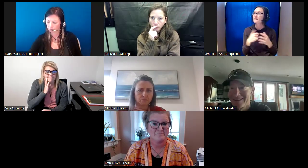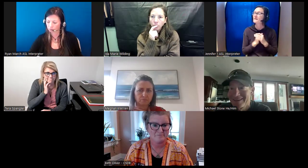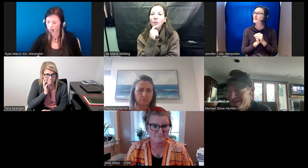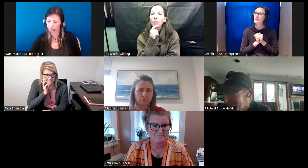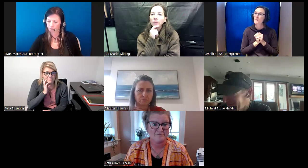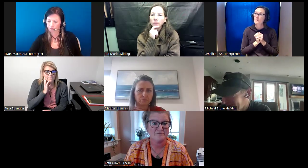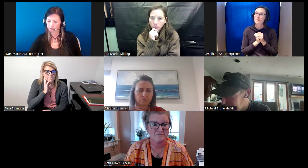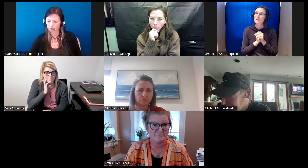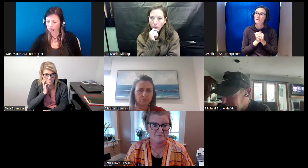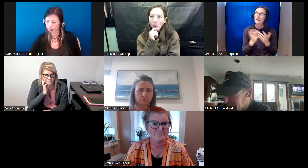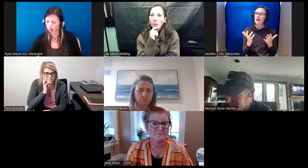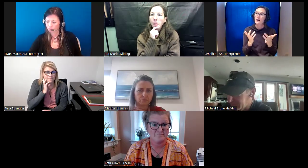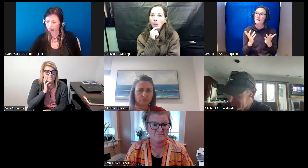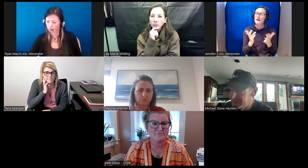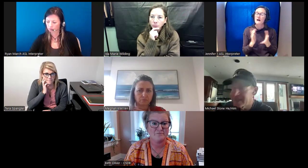beyond